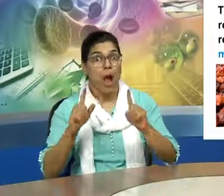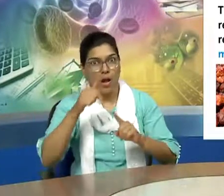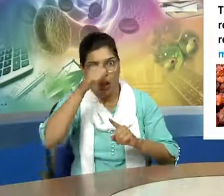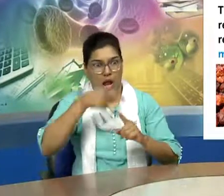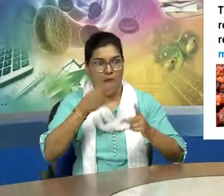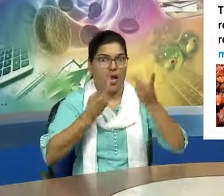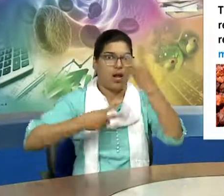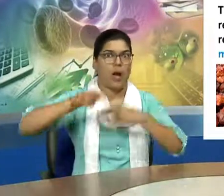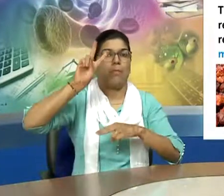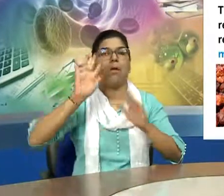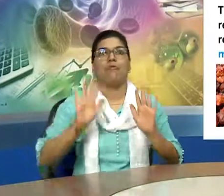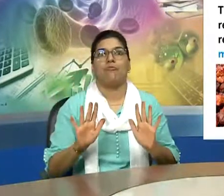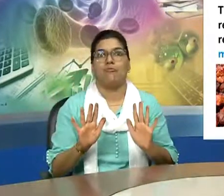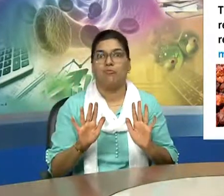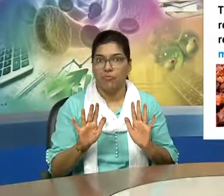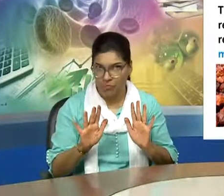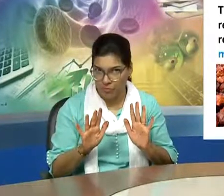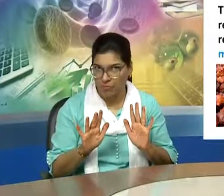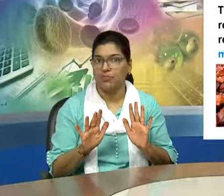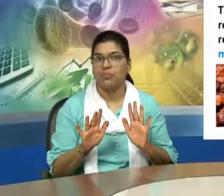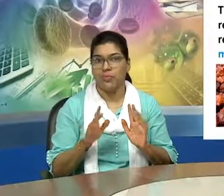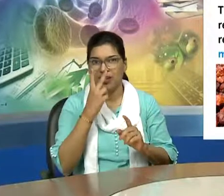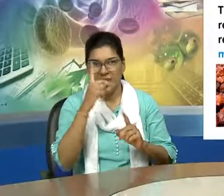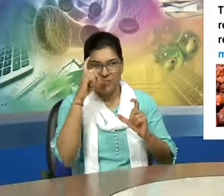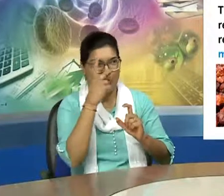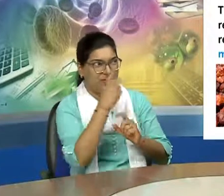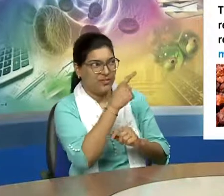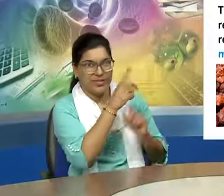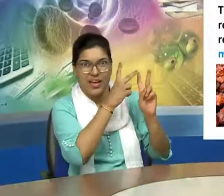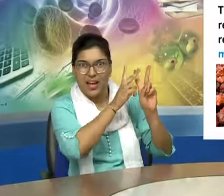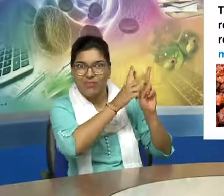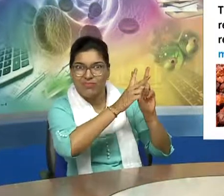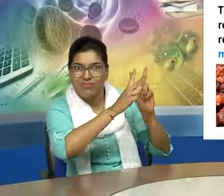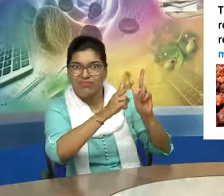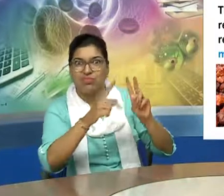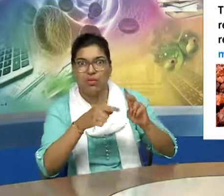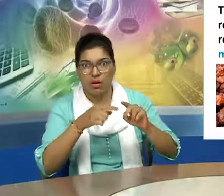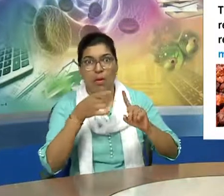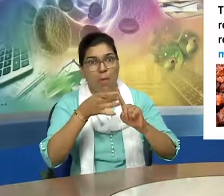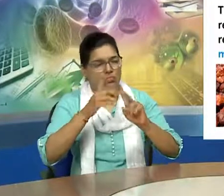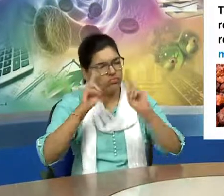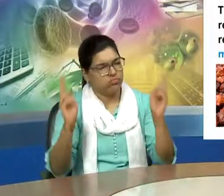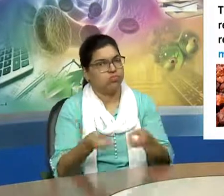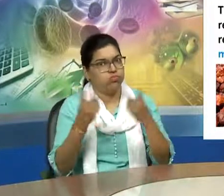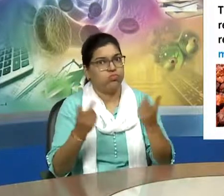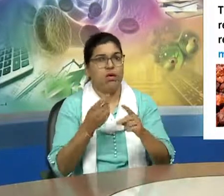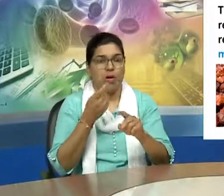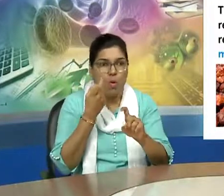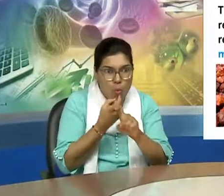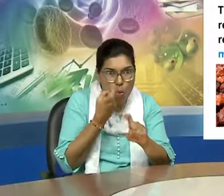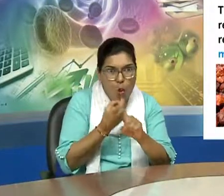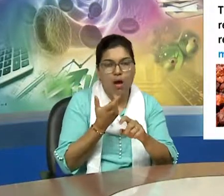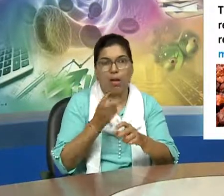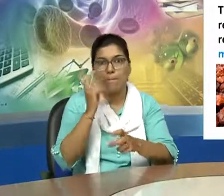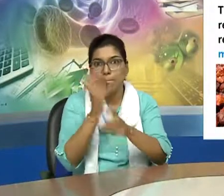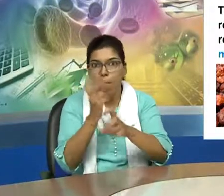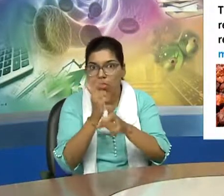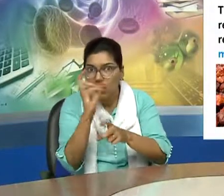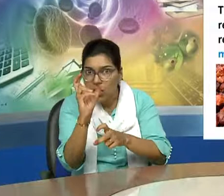amount, but it is non-renewable resources. You can see the image on screen. All these